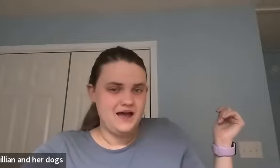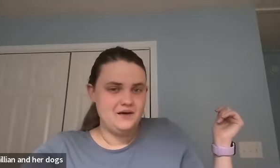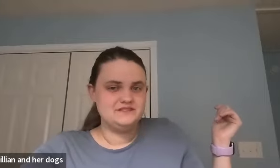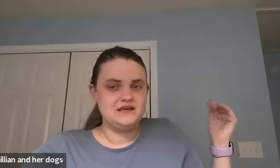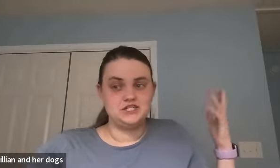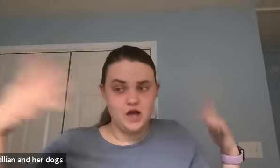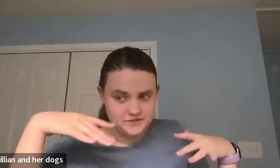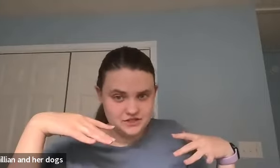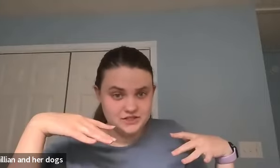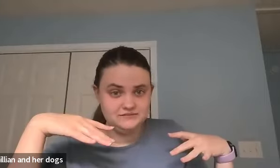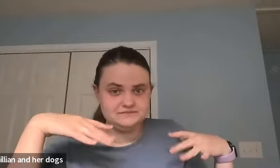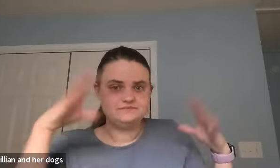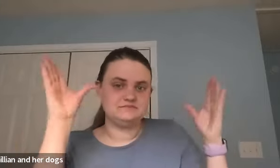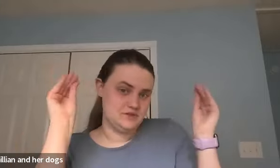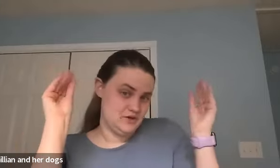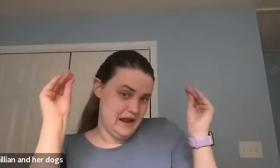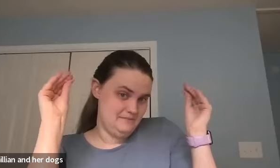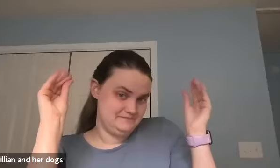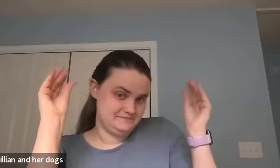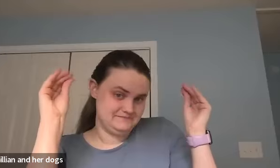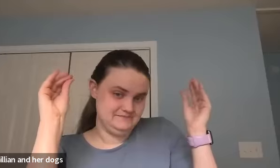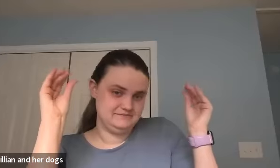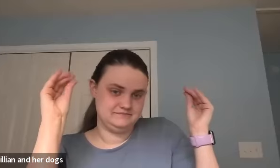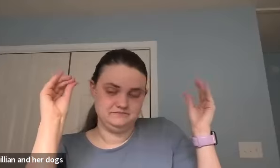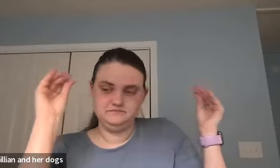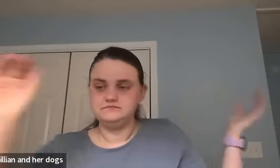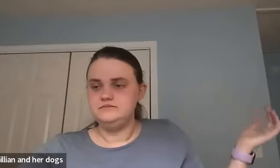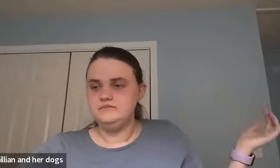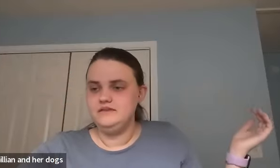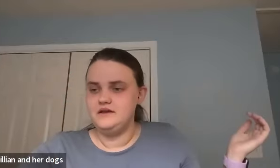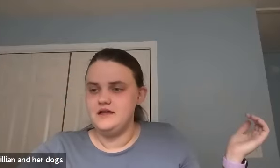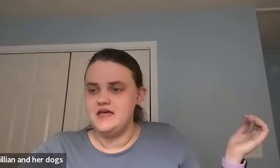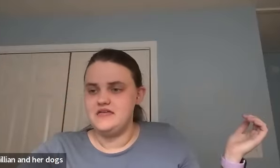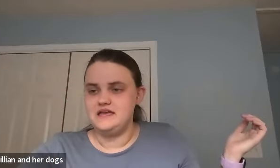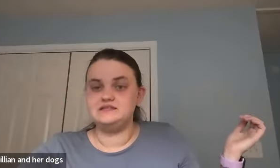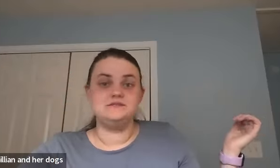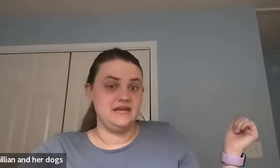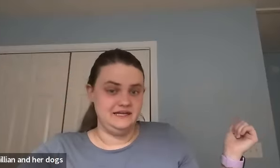Crab / lobster. Crab. Mm-hmm. And then spaghetti.